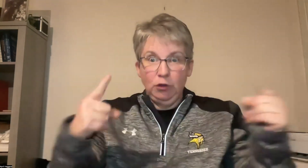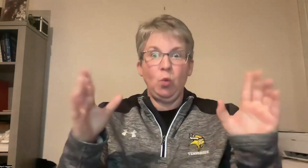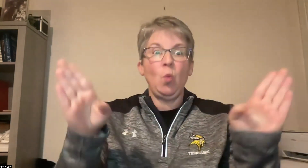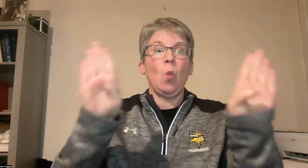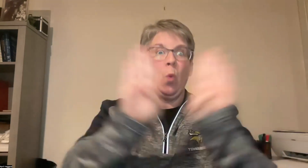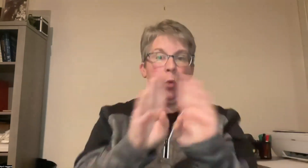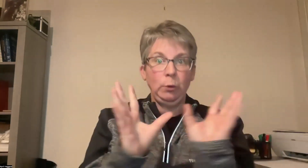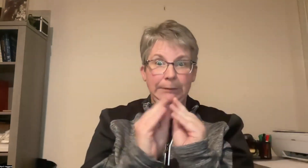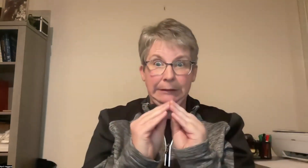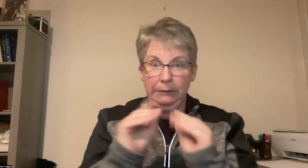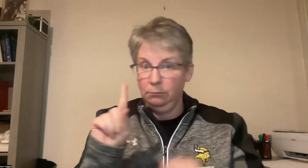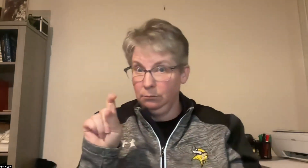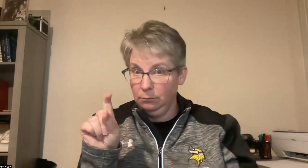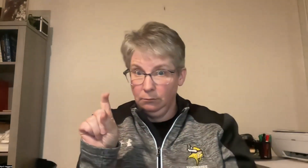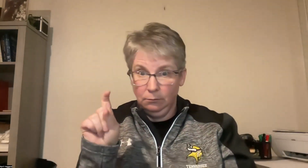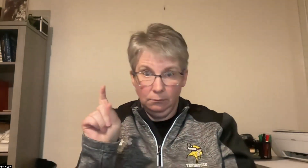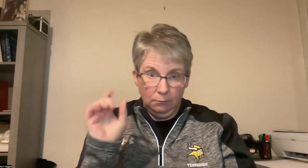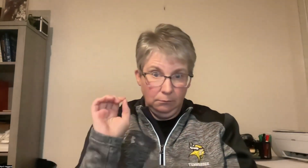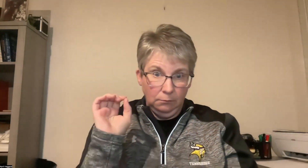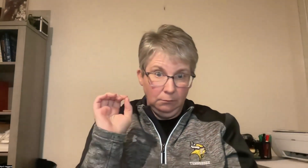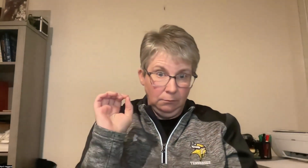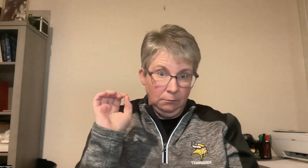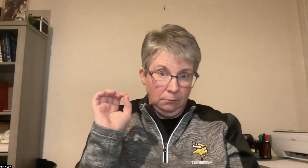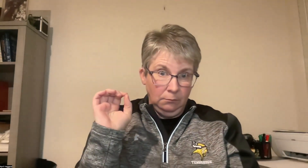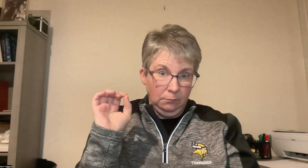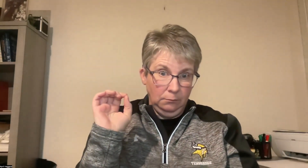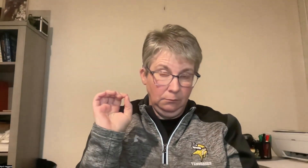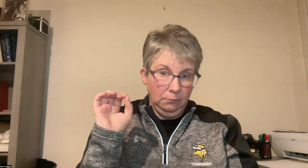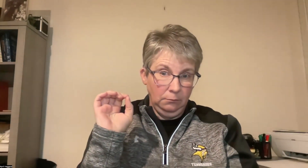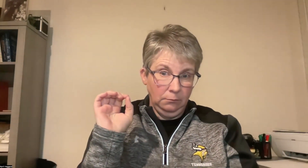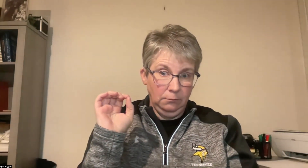Anything else? Anything you agree with, disagree? Are we ready to close the meeting?